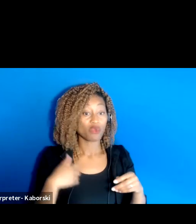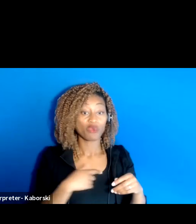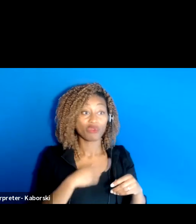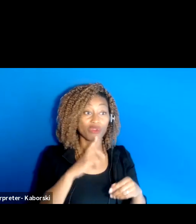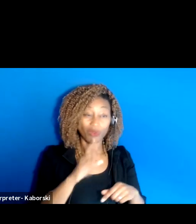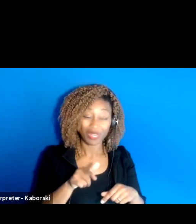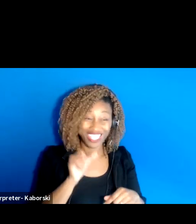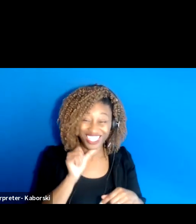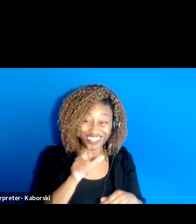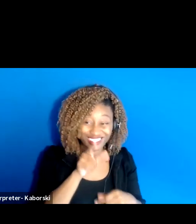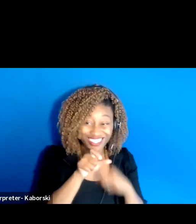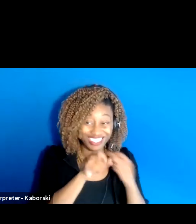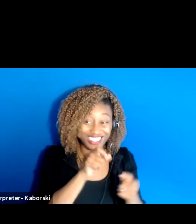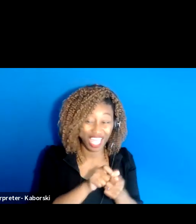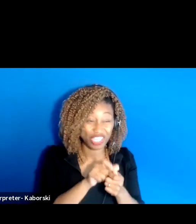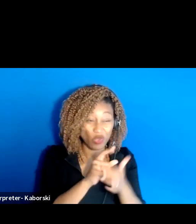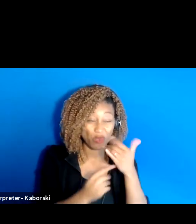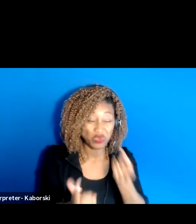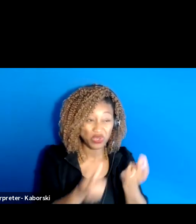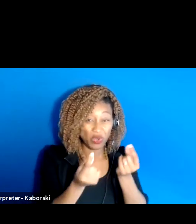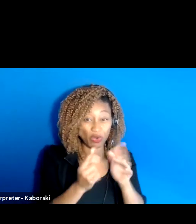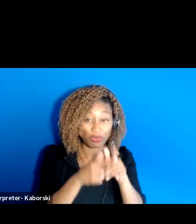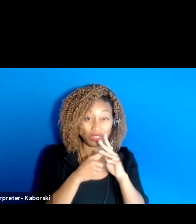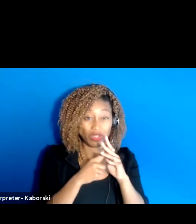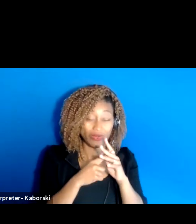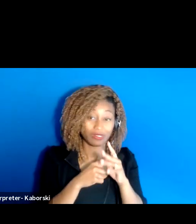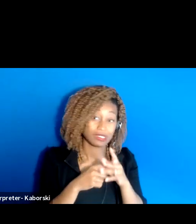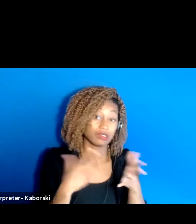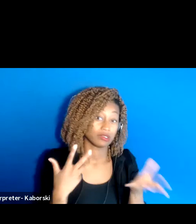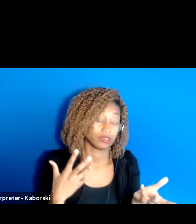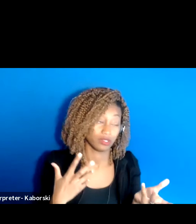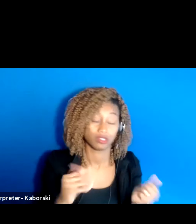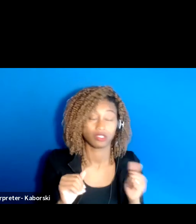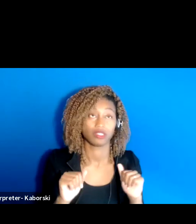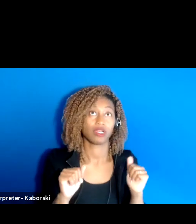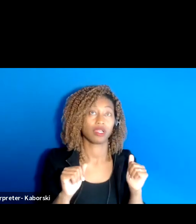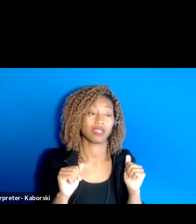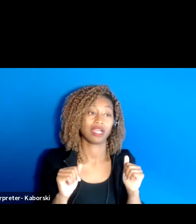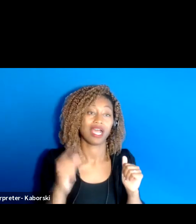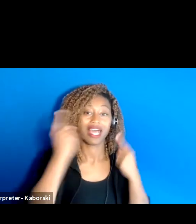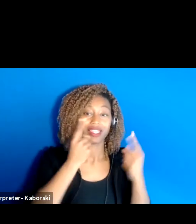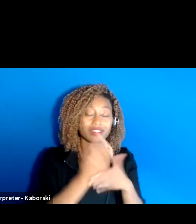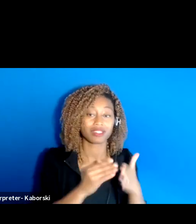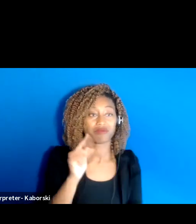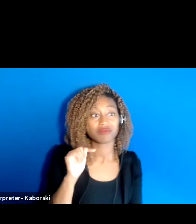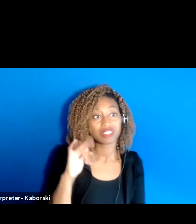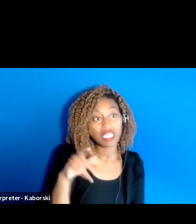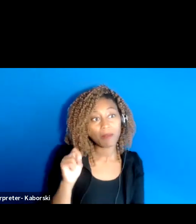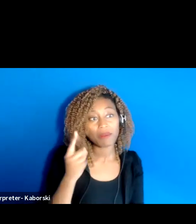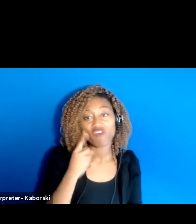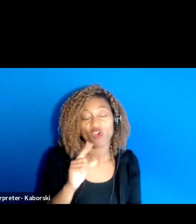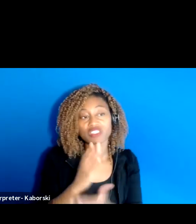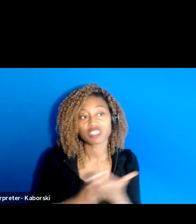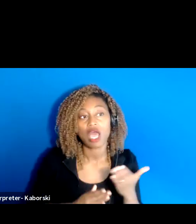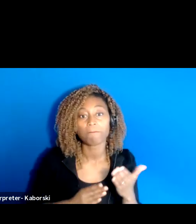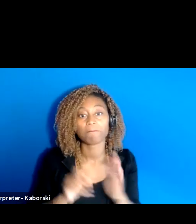really weren't sure exactly where we were starting in a lot of ways. And I think some tips for some